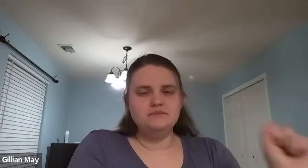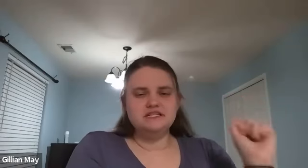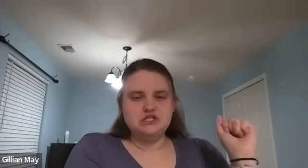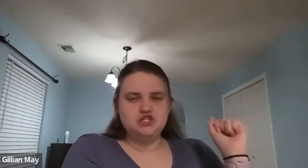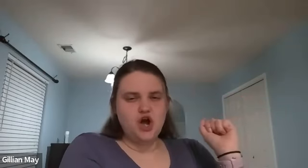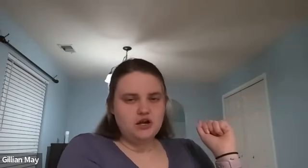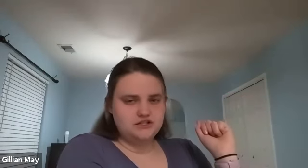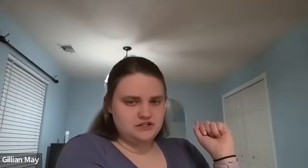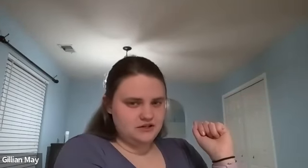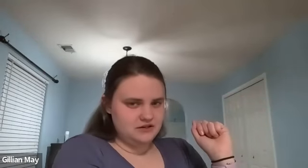but doctor.